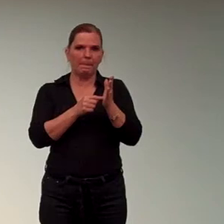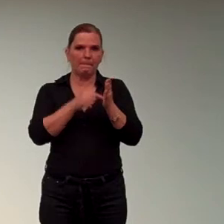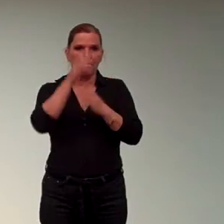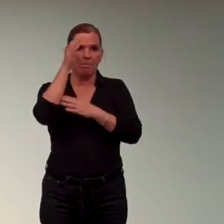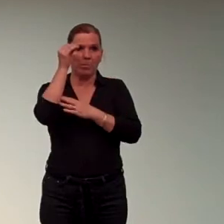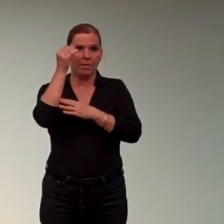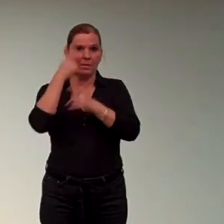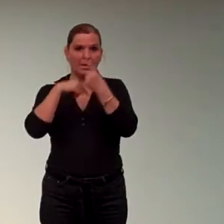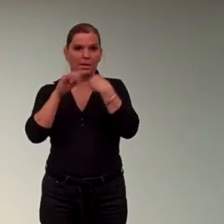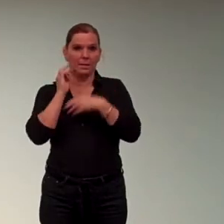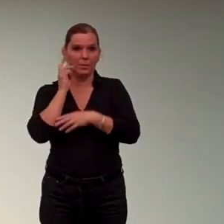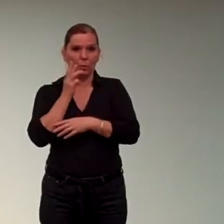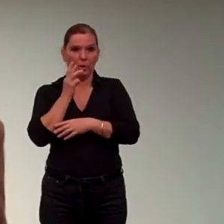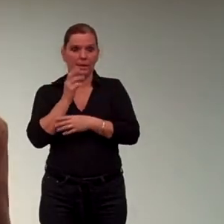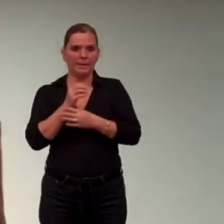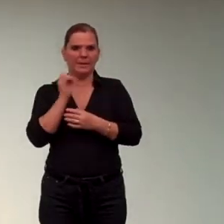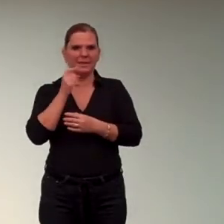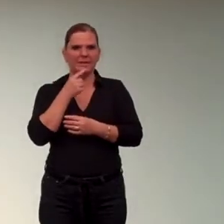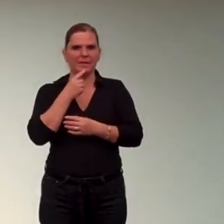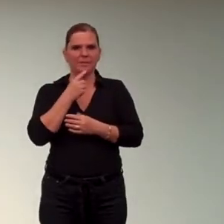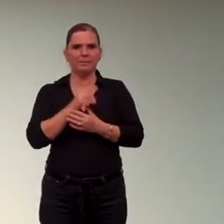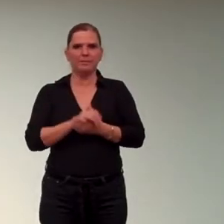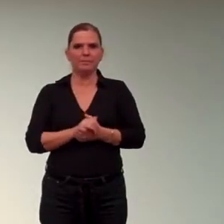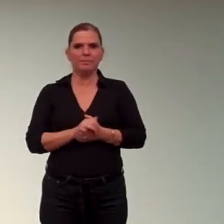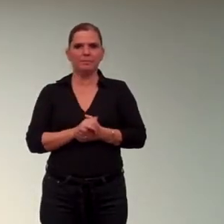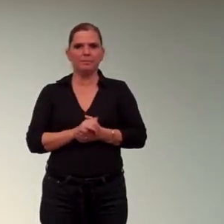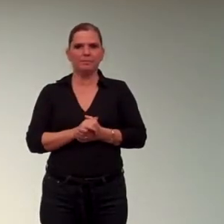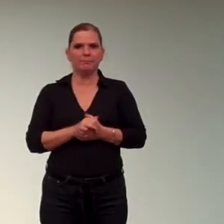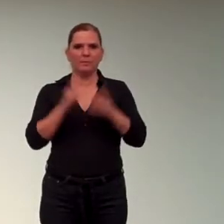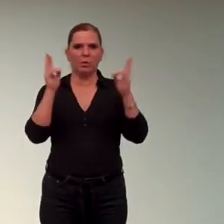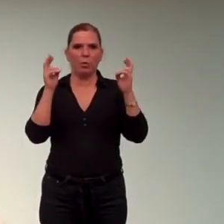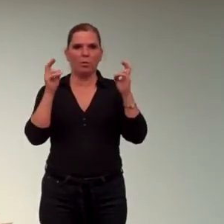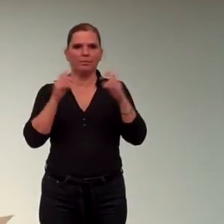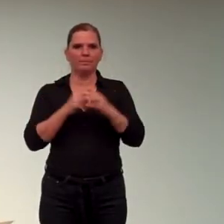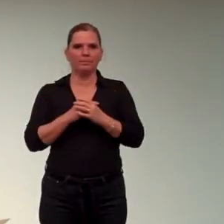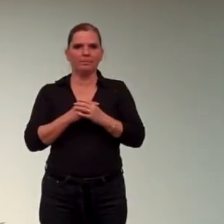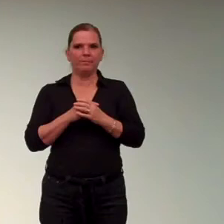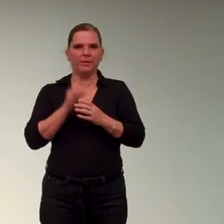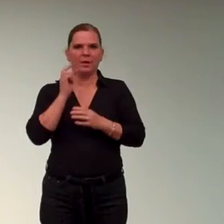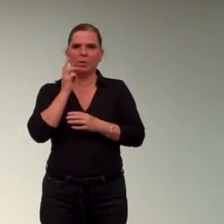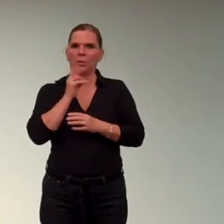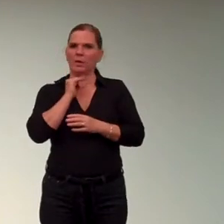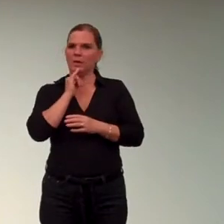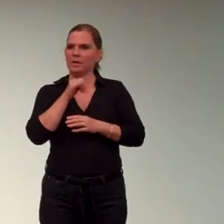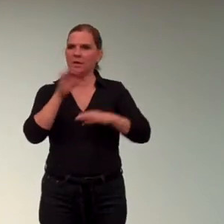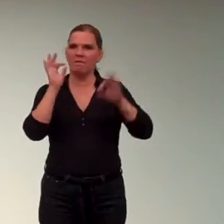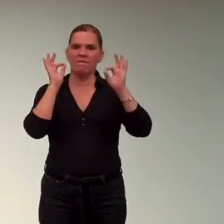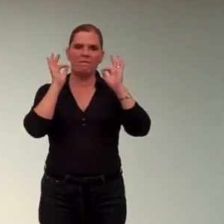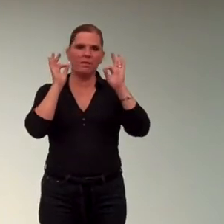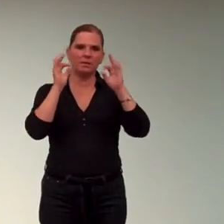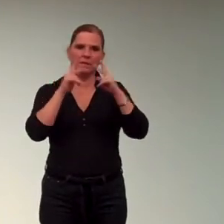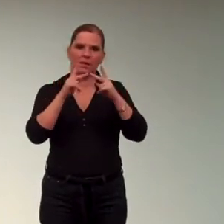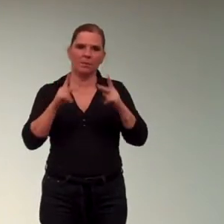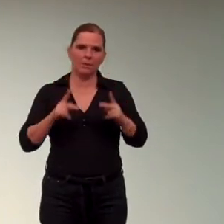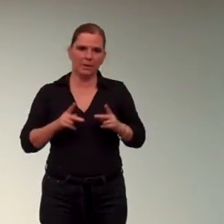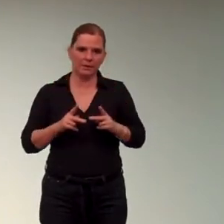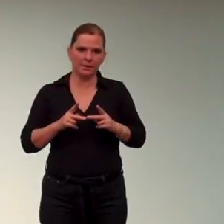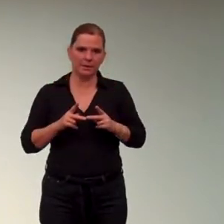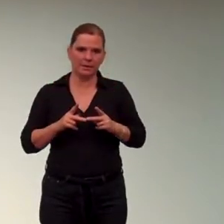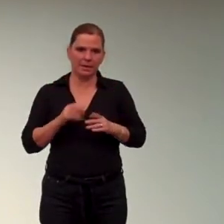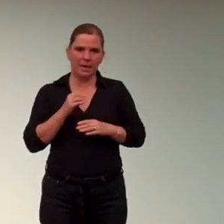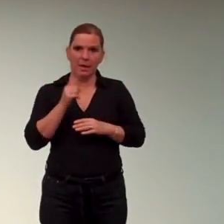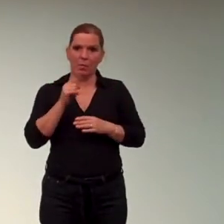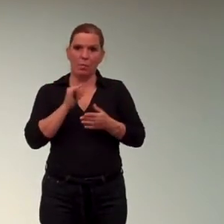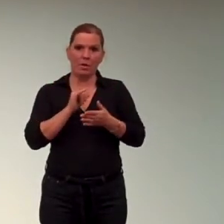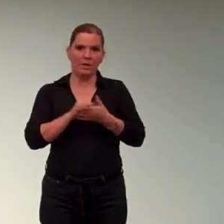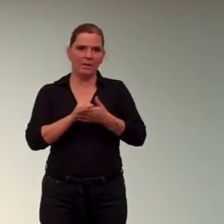guy came to Wheeling, he said, and I quote, "Wheeling is a fascinating place, and one